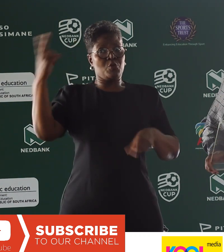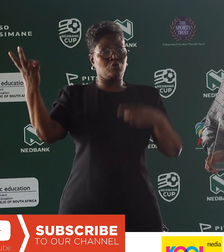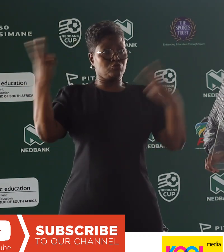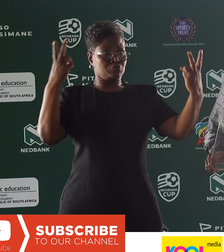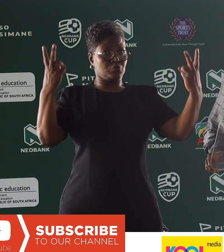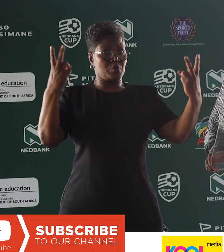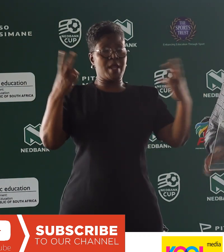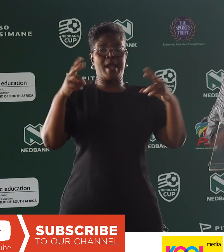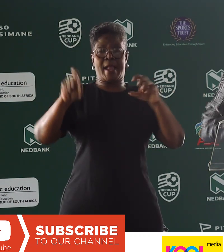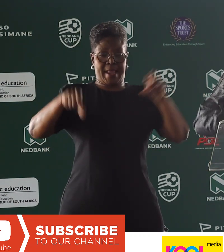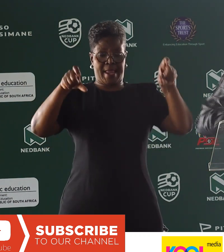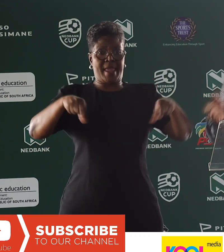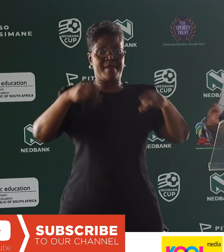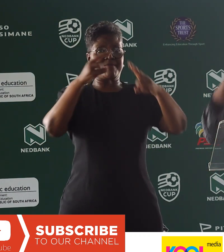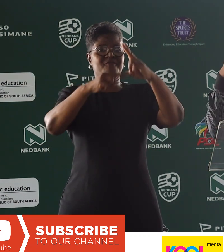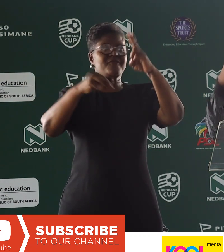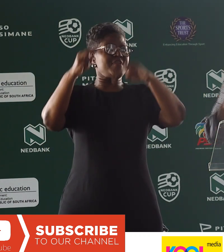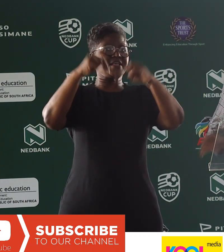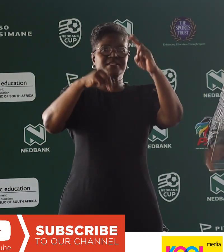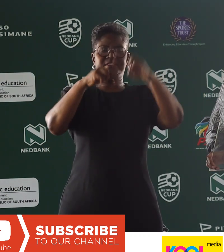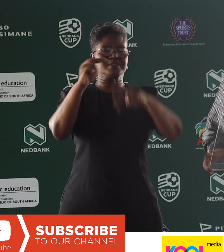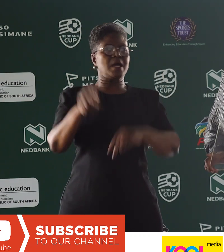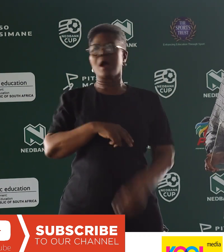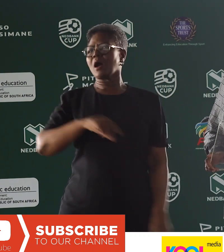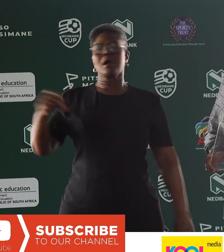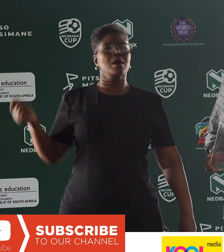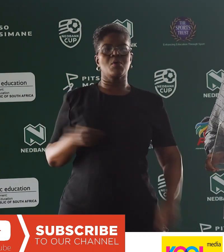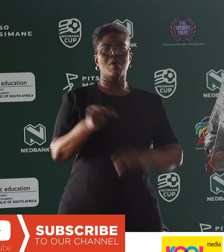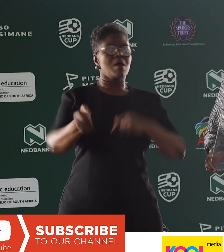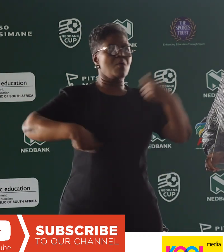Flats. It's Kalawaiwa.